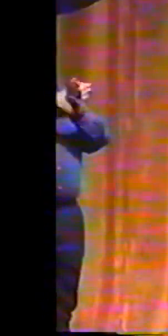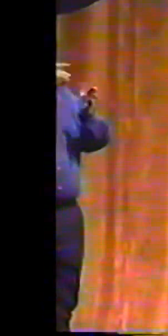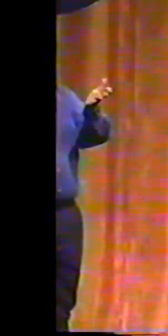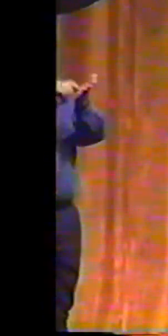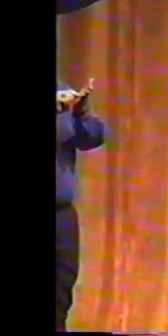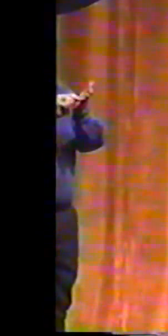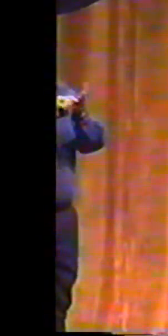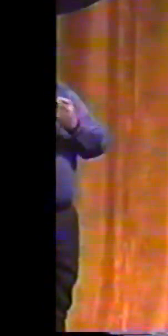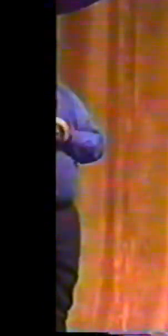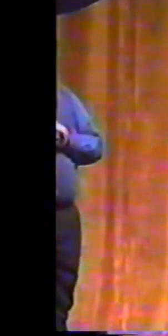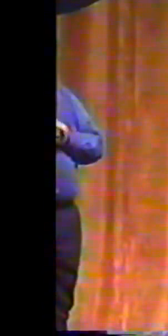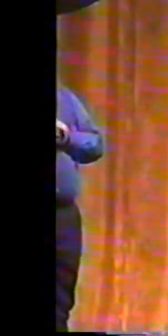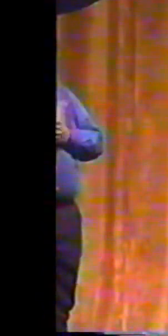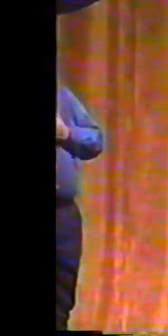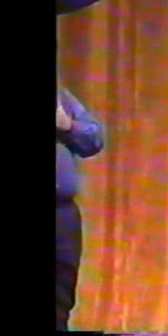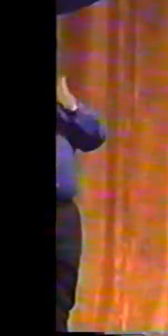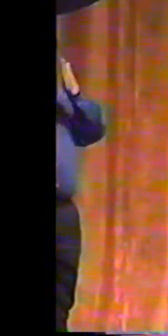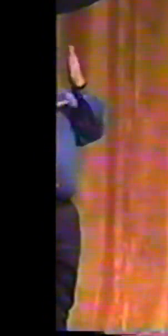that